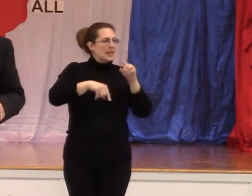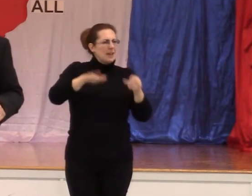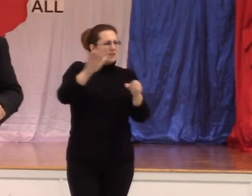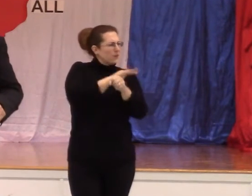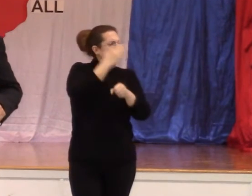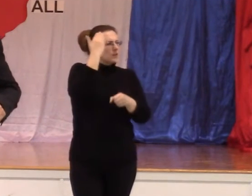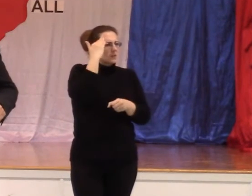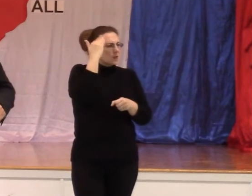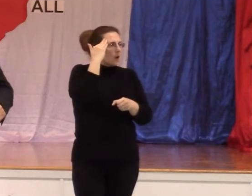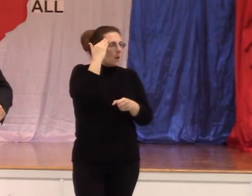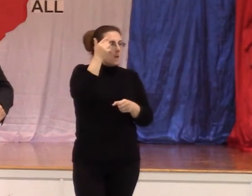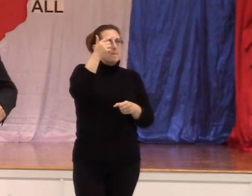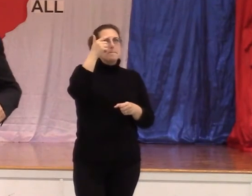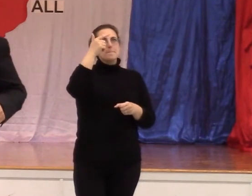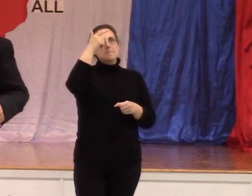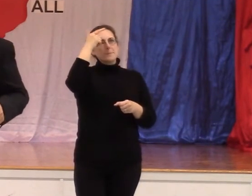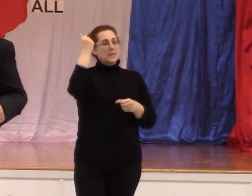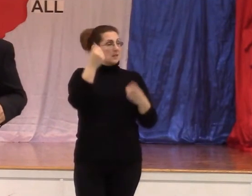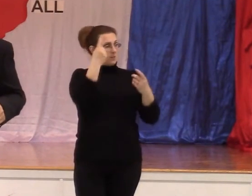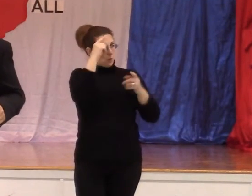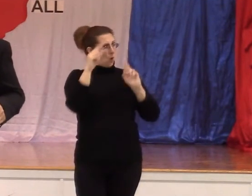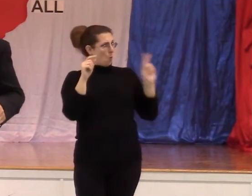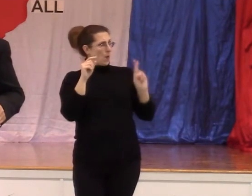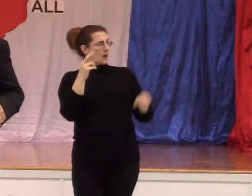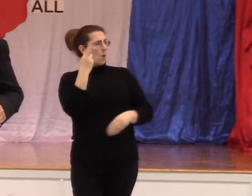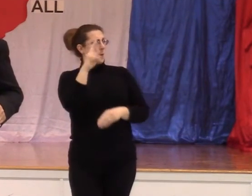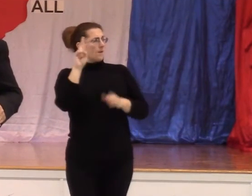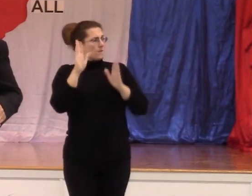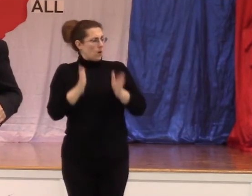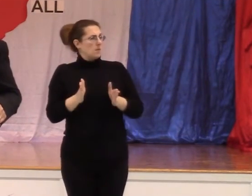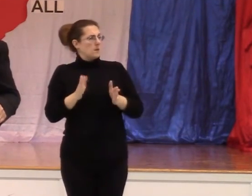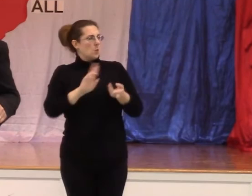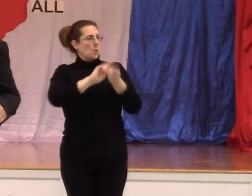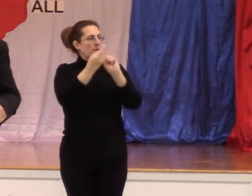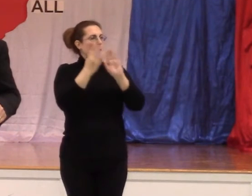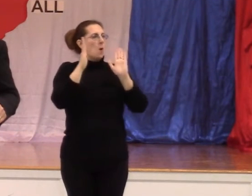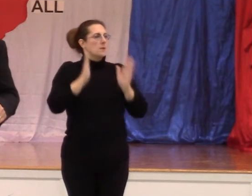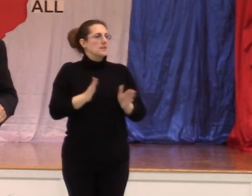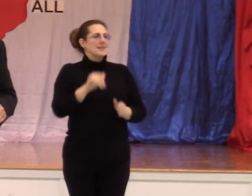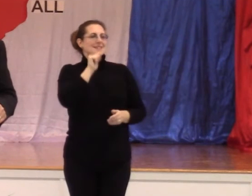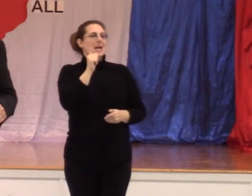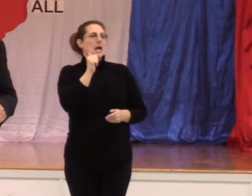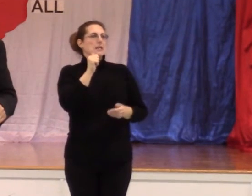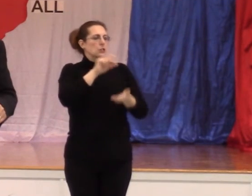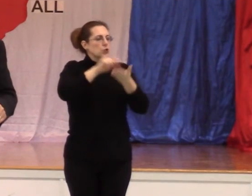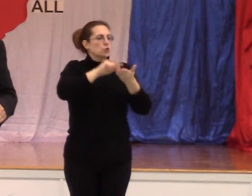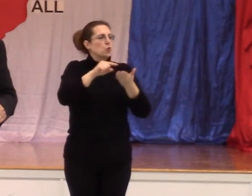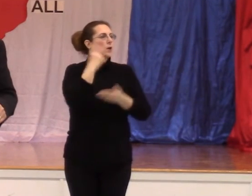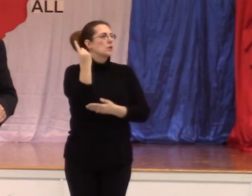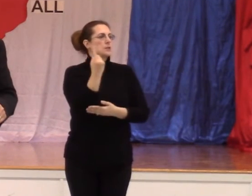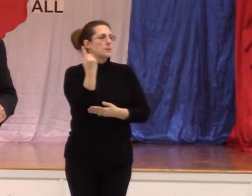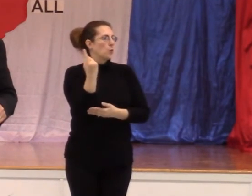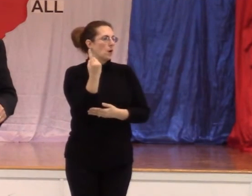known because, of course, for the radical reformers, it's not sola scriptura.